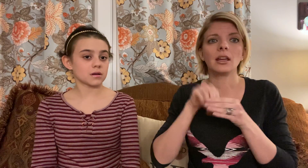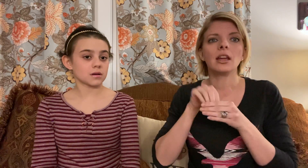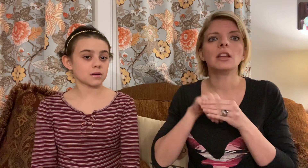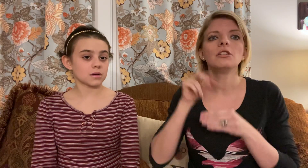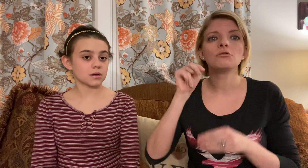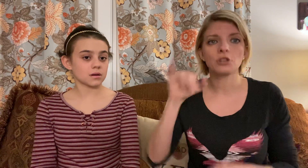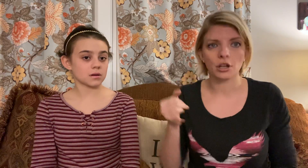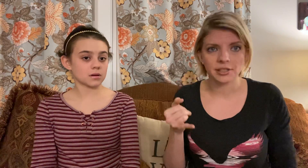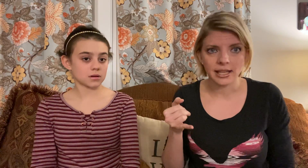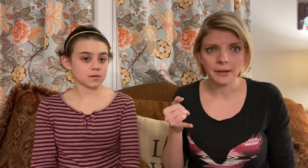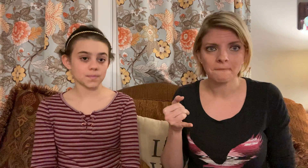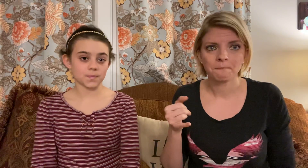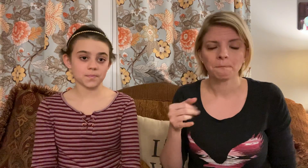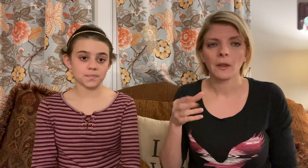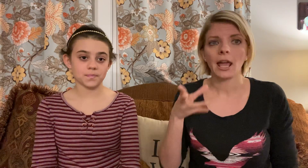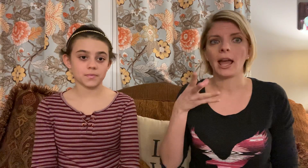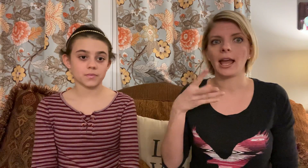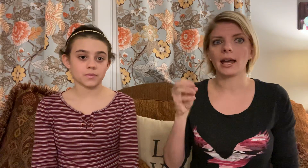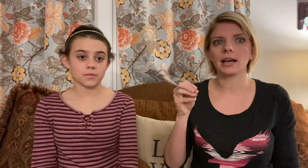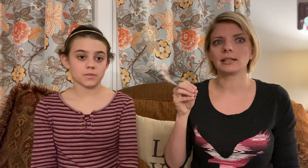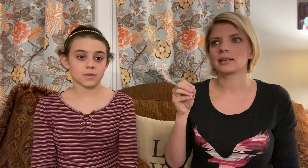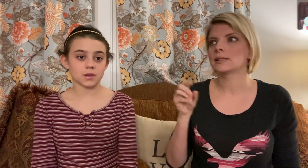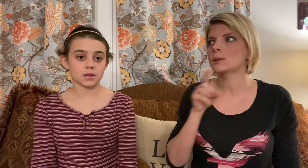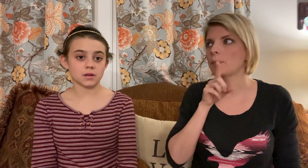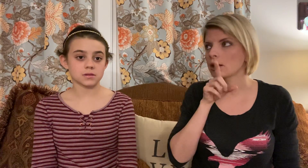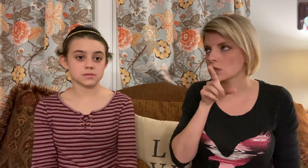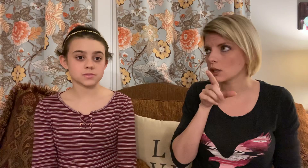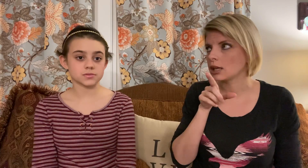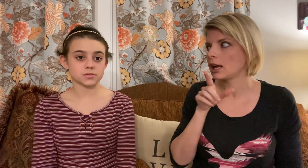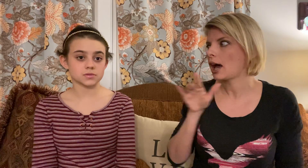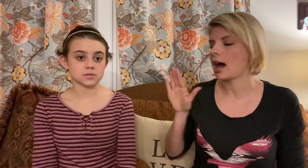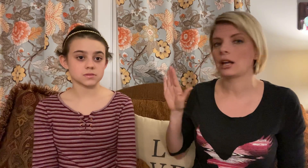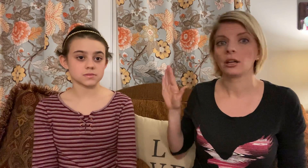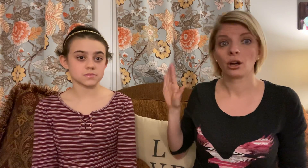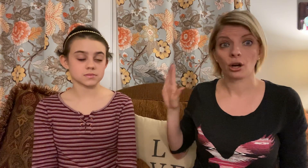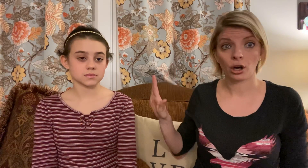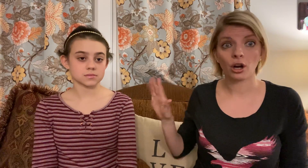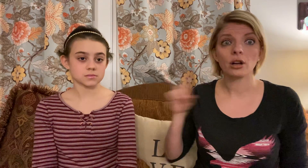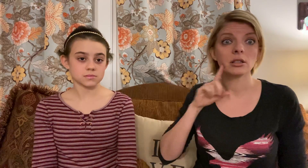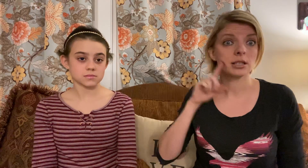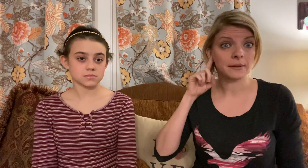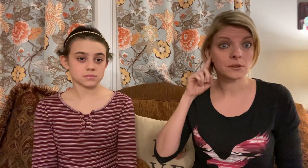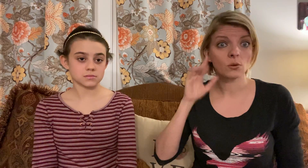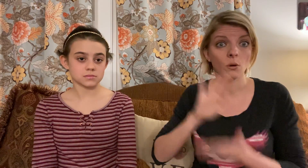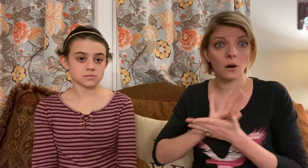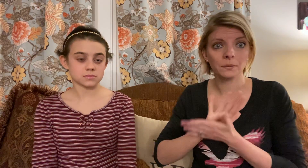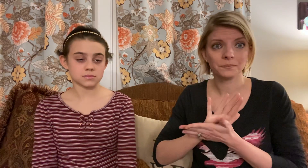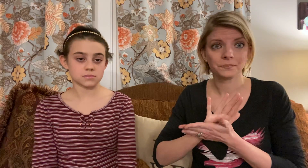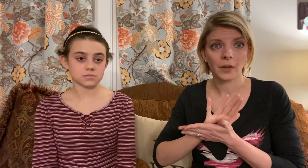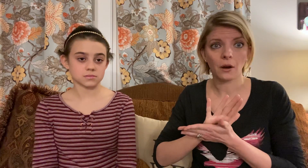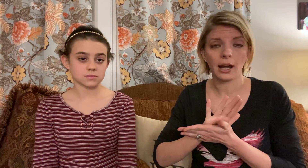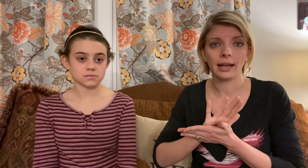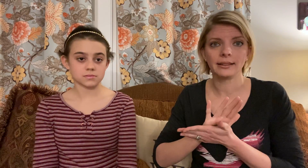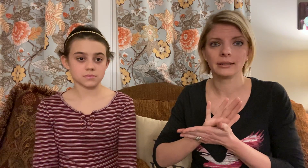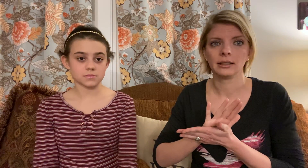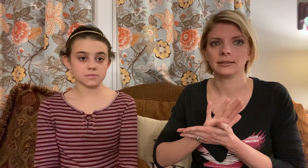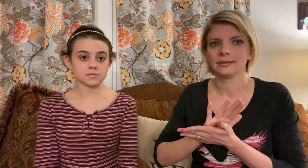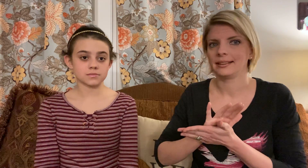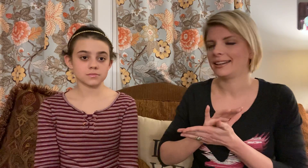in New Jersey, and especially at her deaf school, okay? And